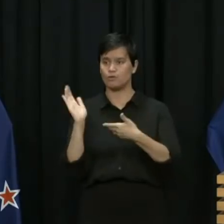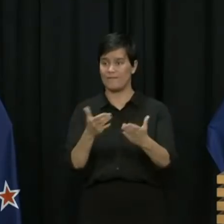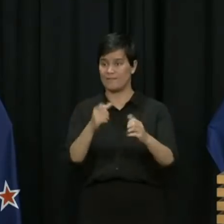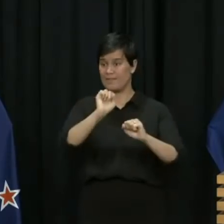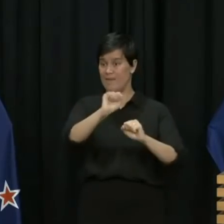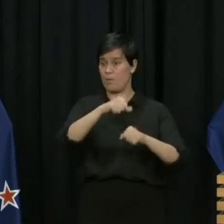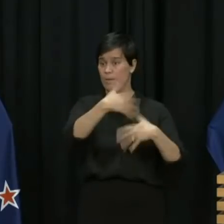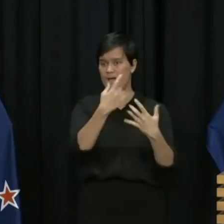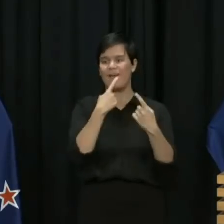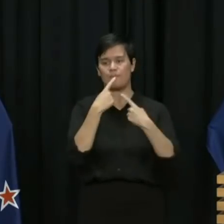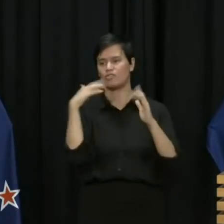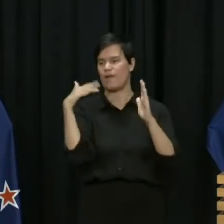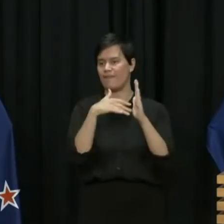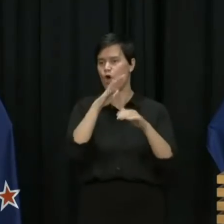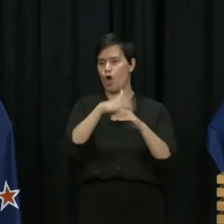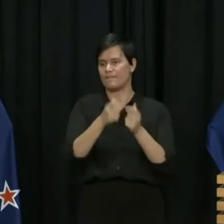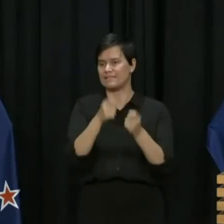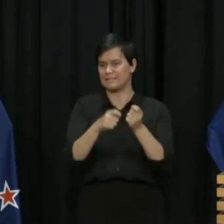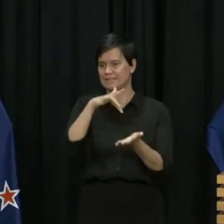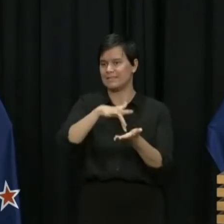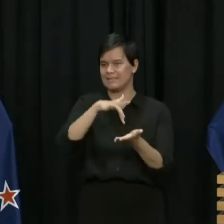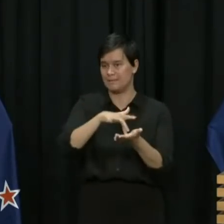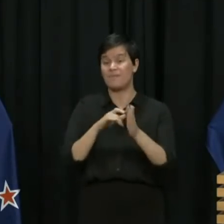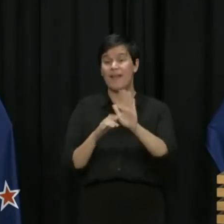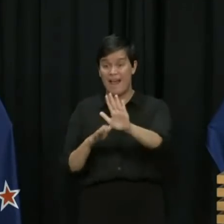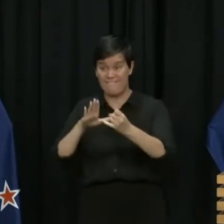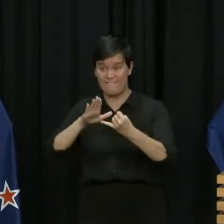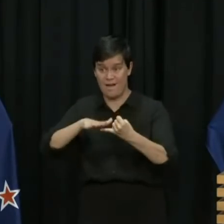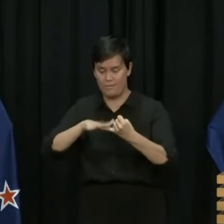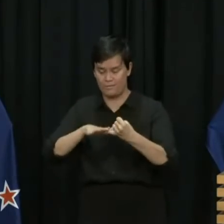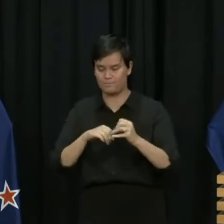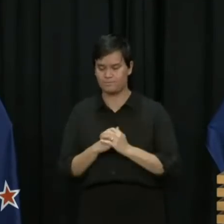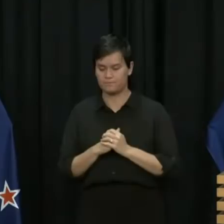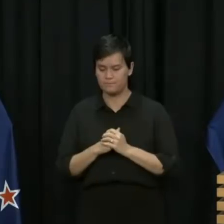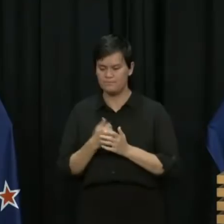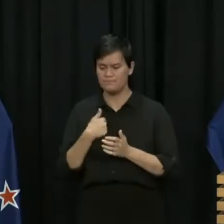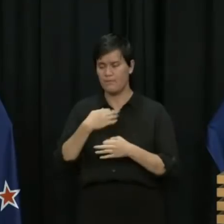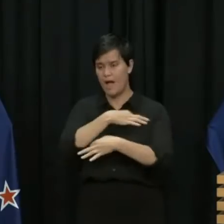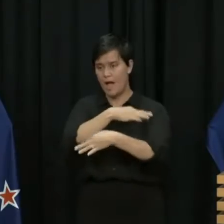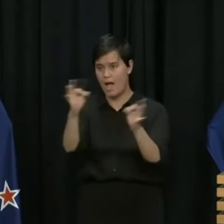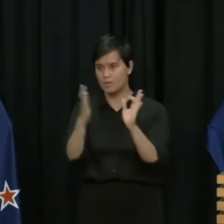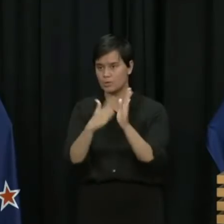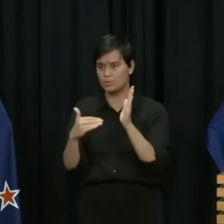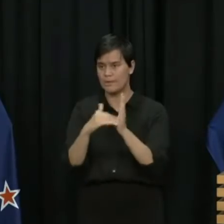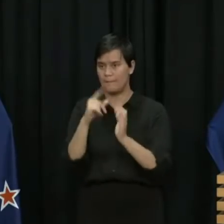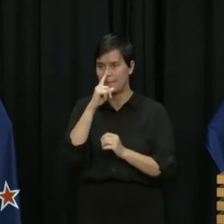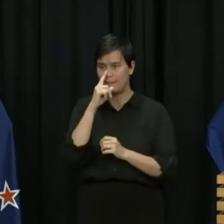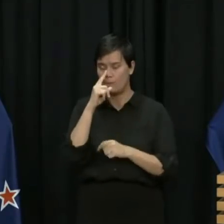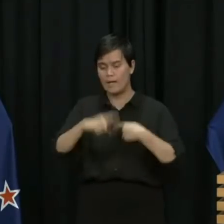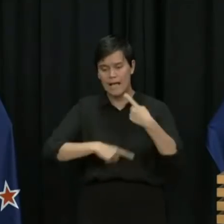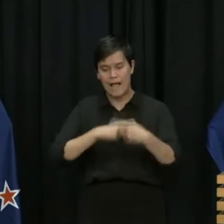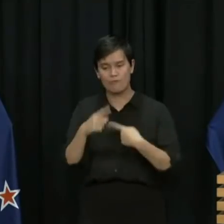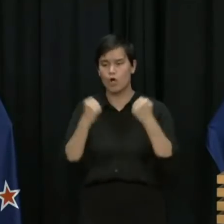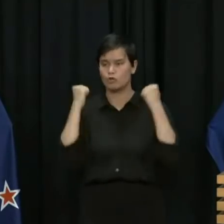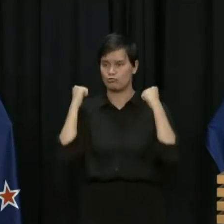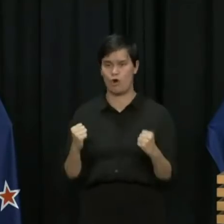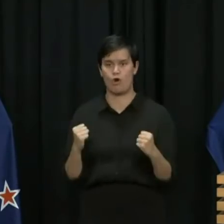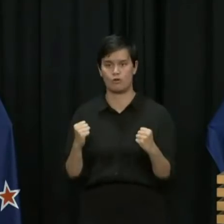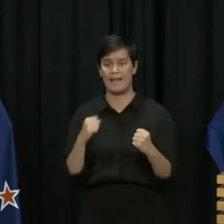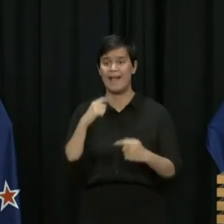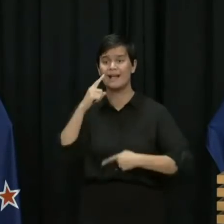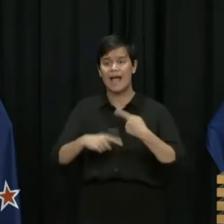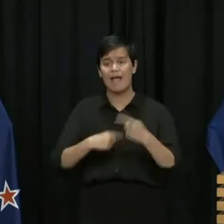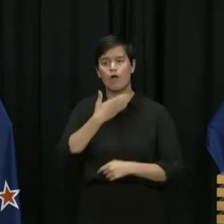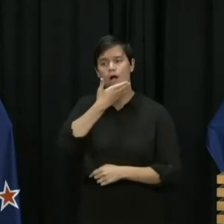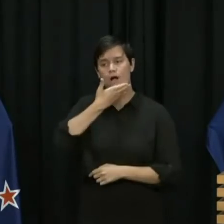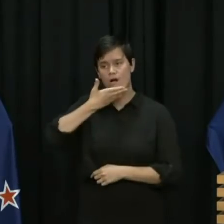covid19.govt.nz. Finally, I'm asking New Zealanders to continue to be strong and be kind.